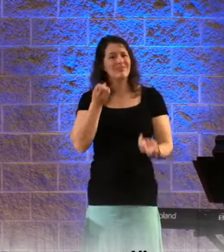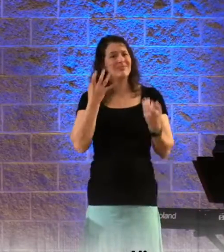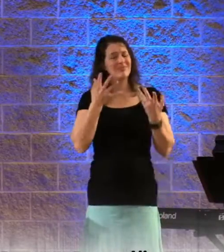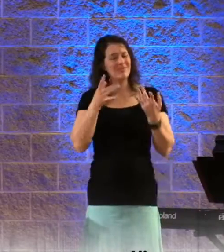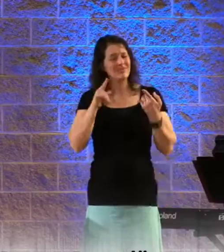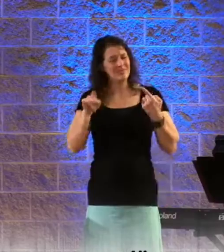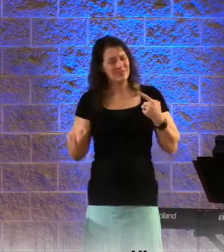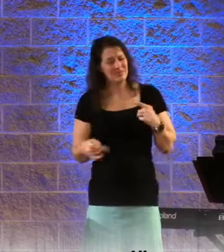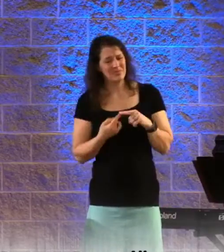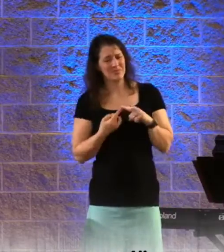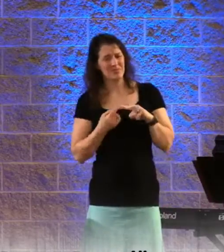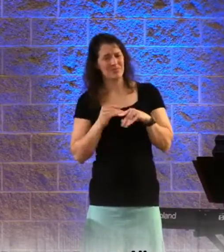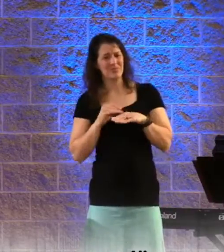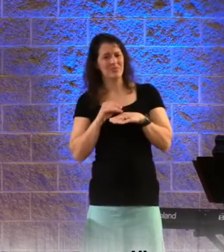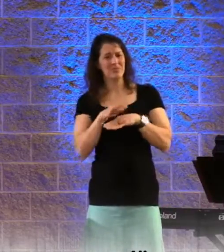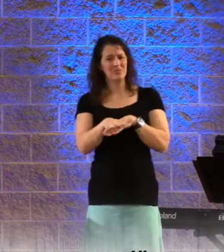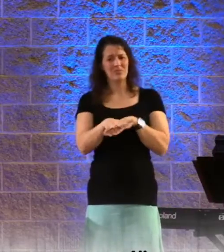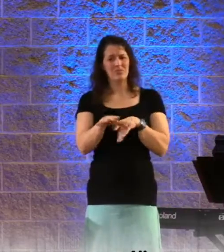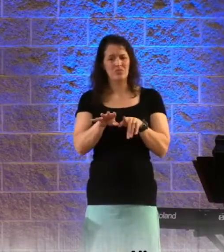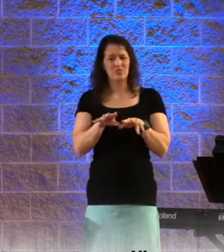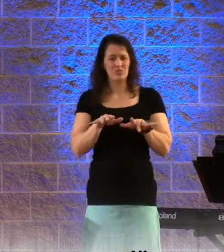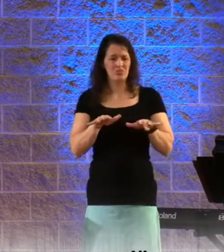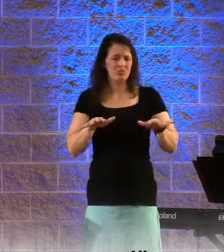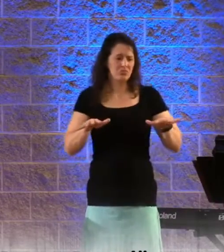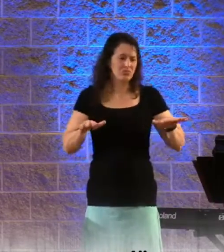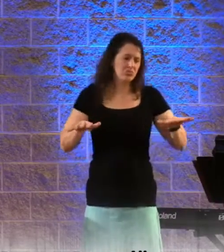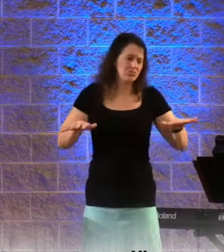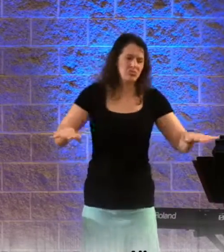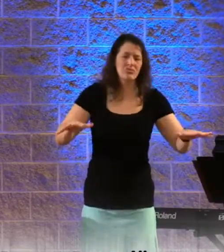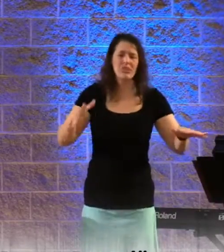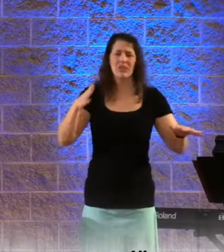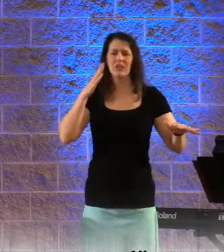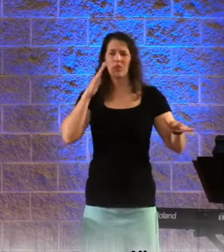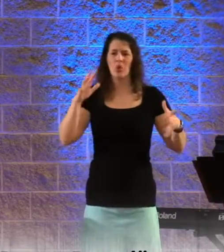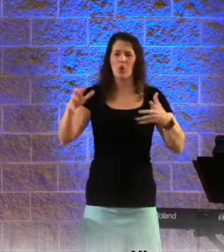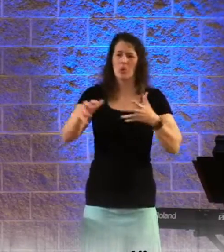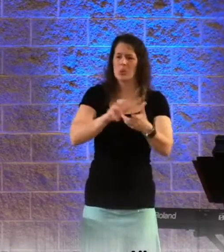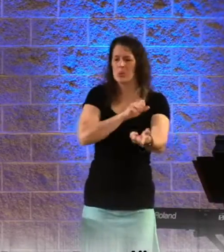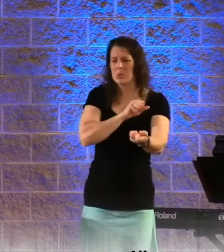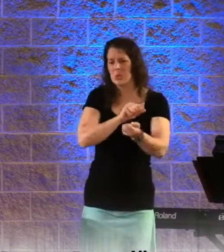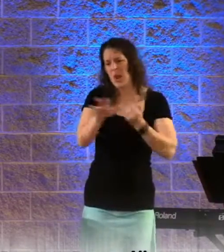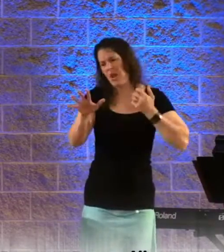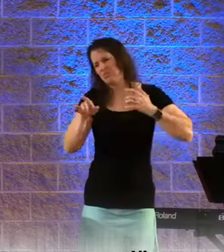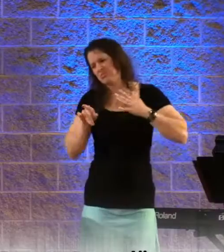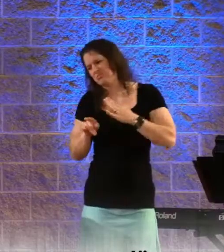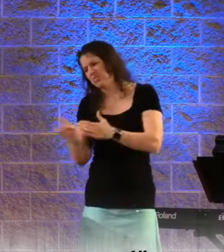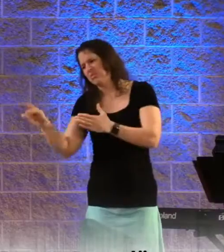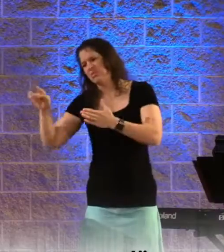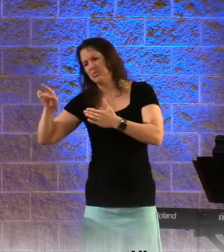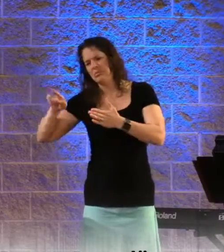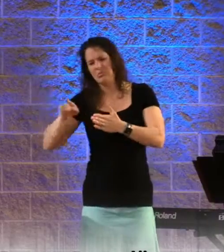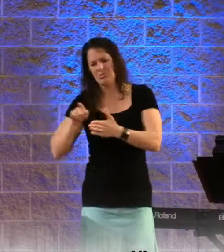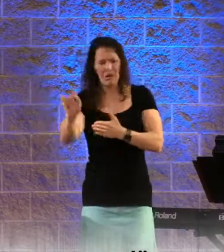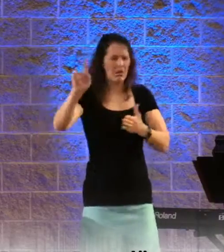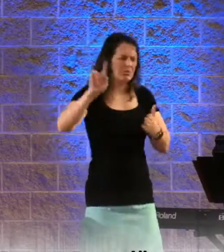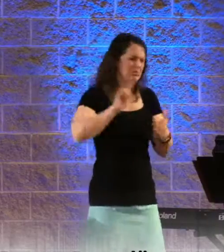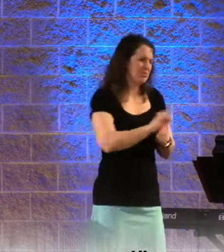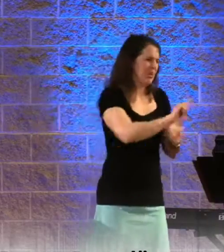hurt that it causes. He knows the devastation of the shrapnel that wounds innocent